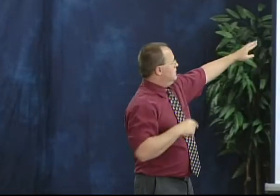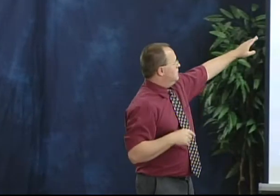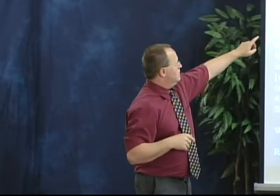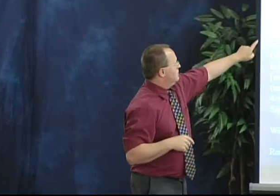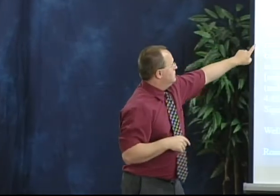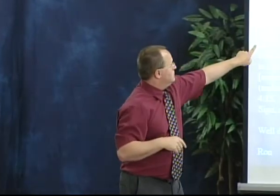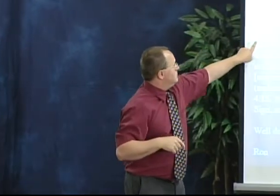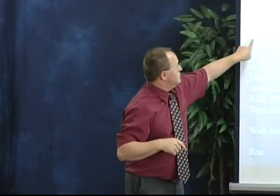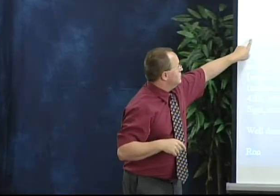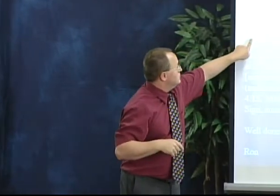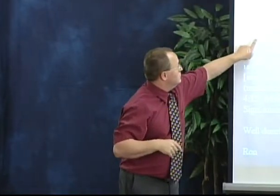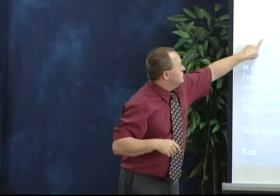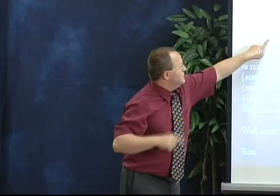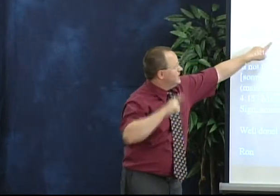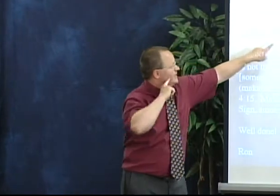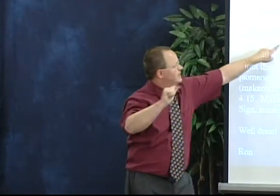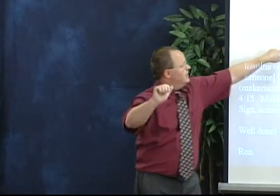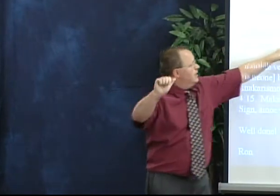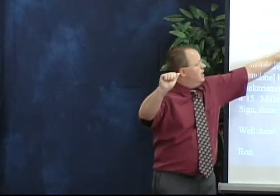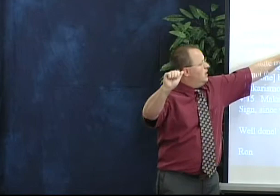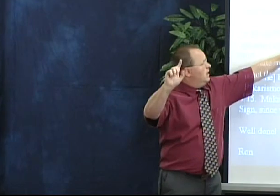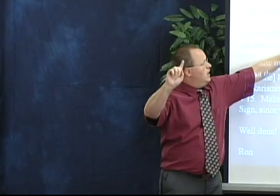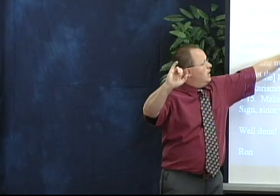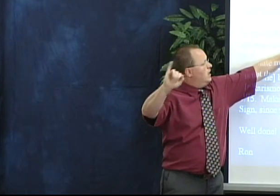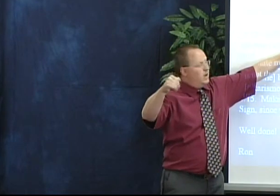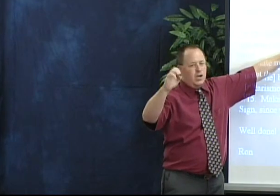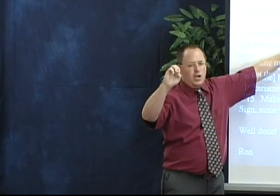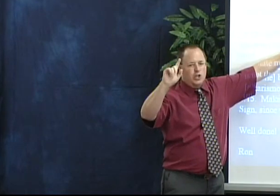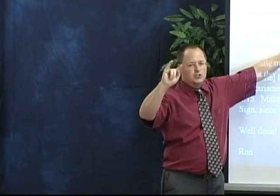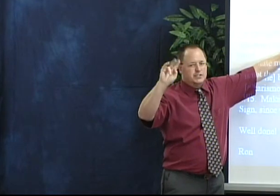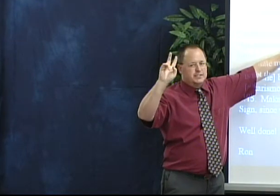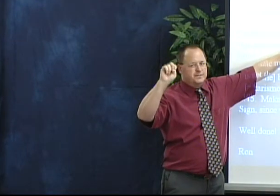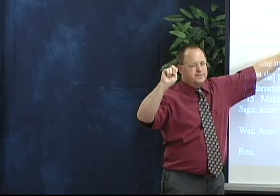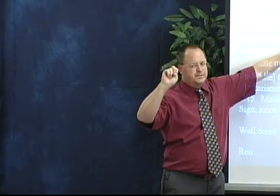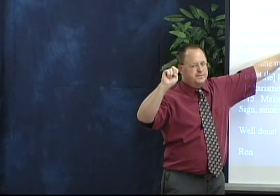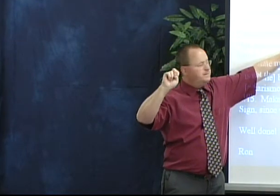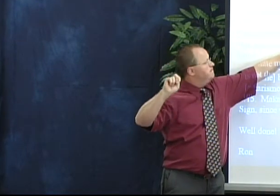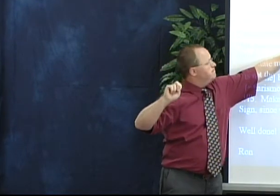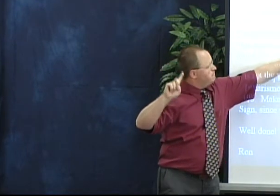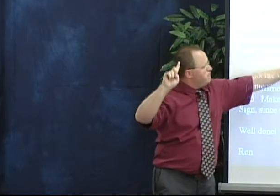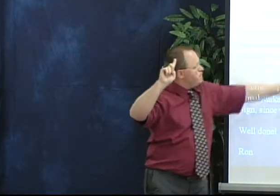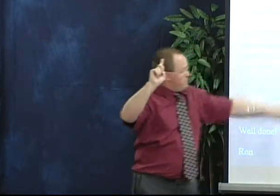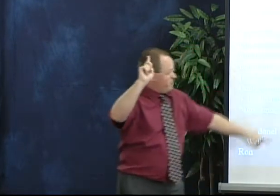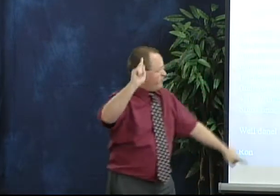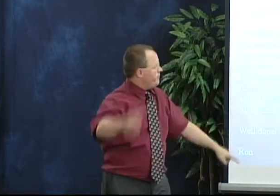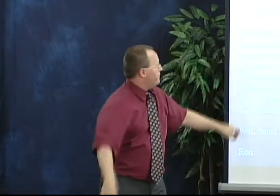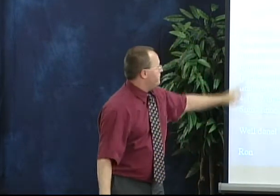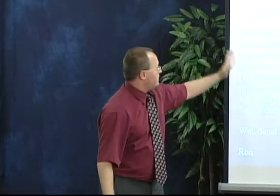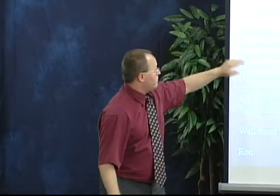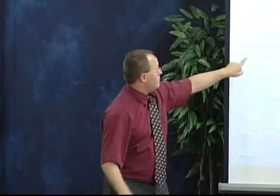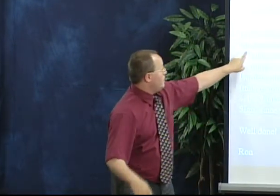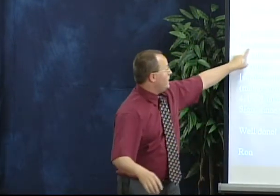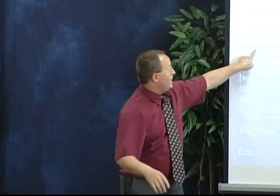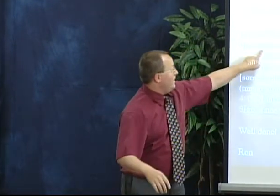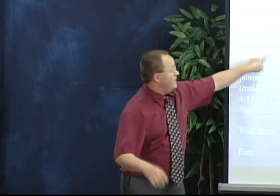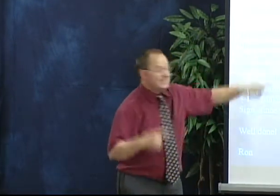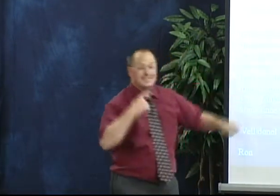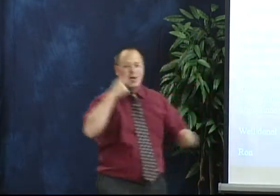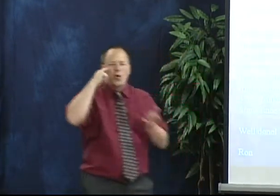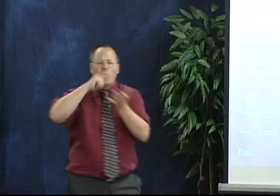Okay, that term eulogeo is not the one used in the Beatitudes. Let's move on to the one that is. Makarios is an